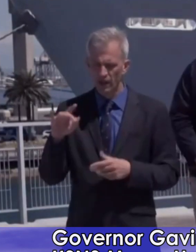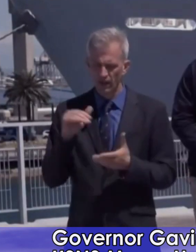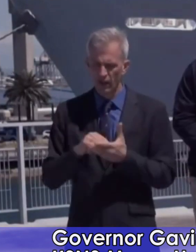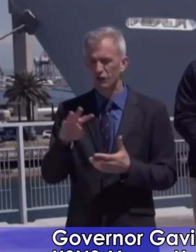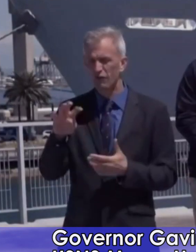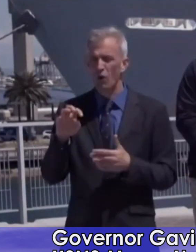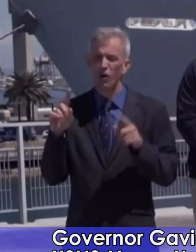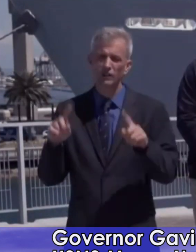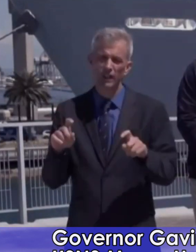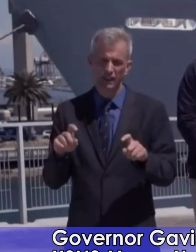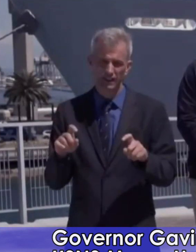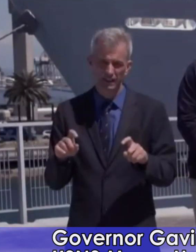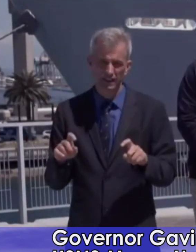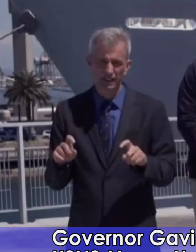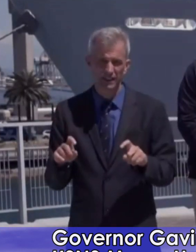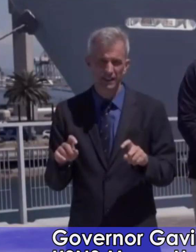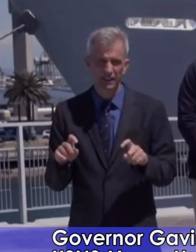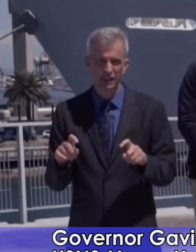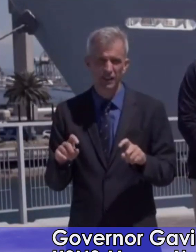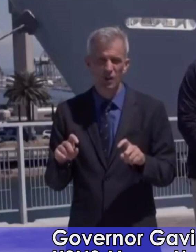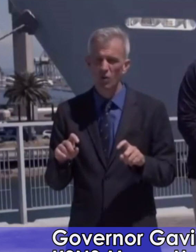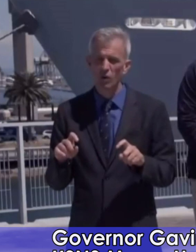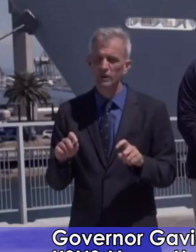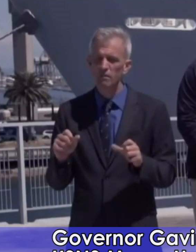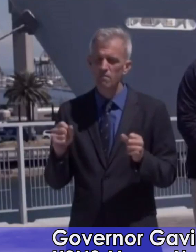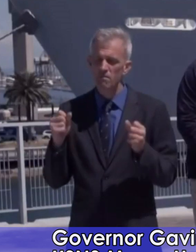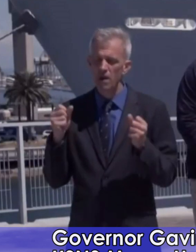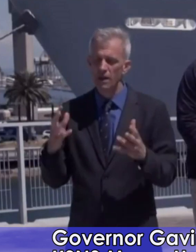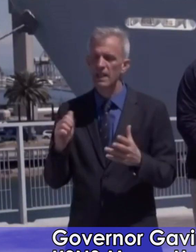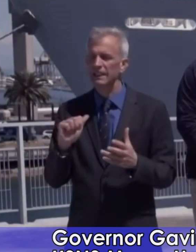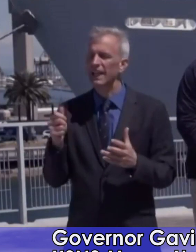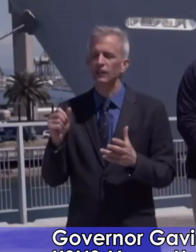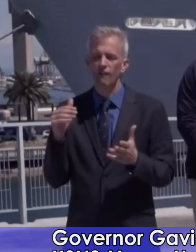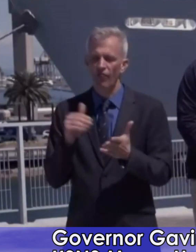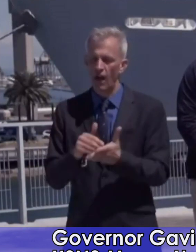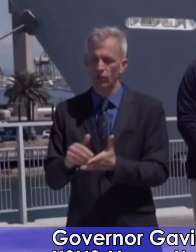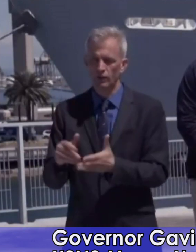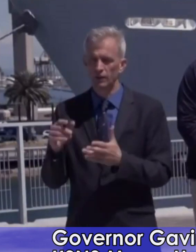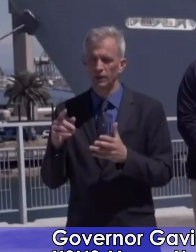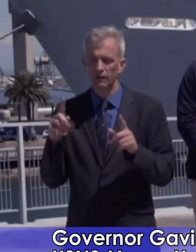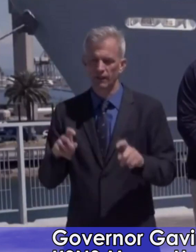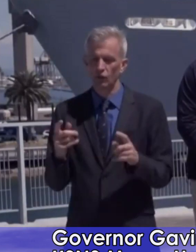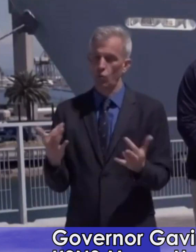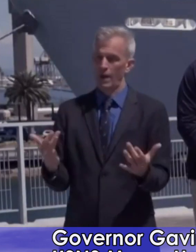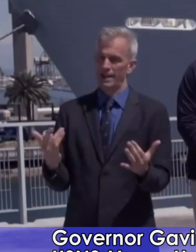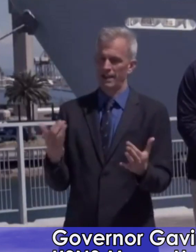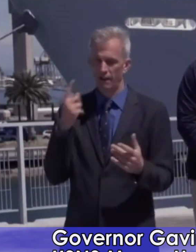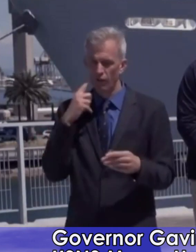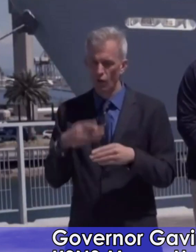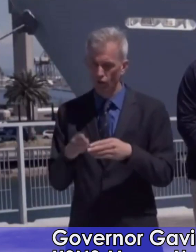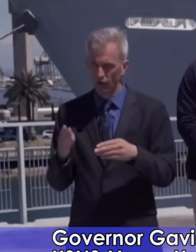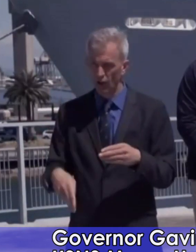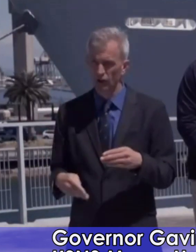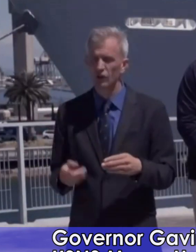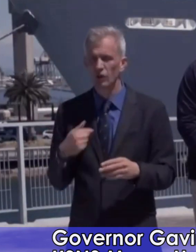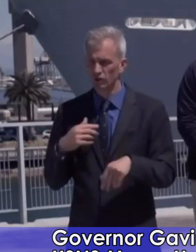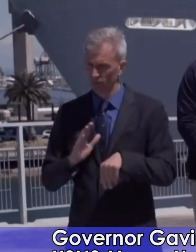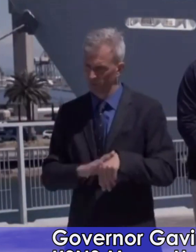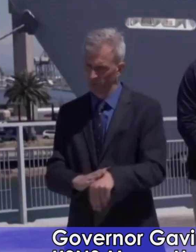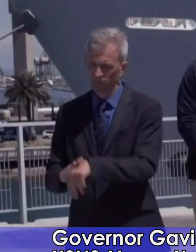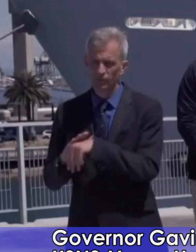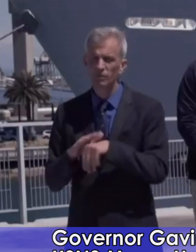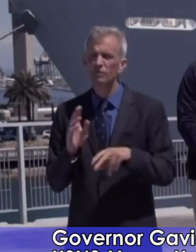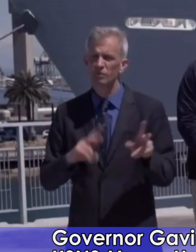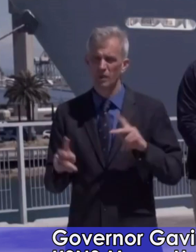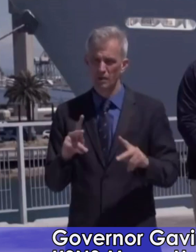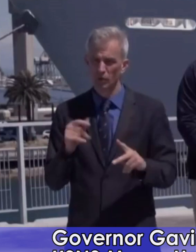tests, of which tens of thousands of tests are still waiting for results. And so I caution people as it relates to the